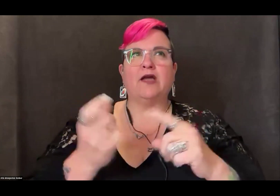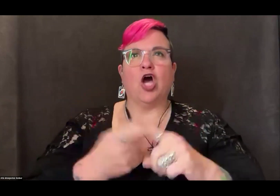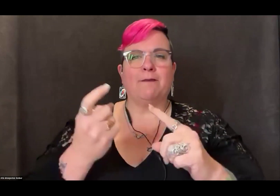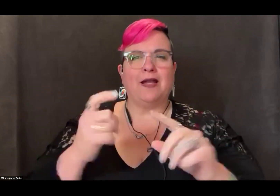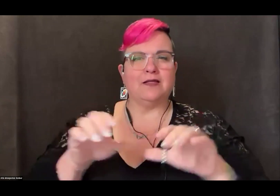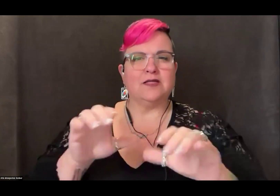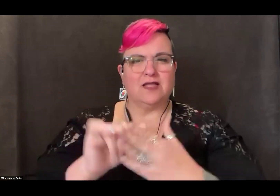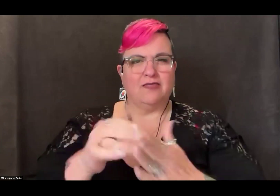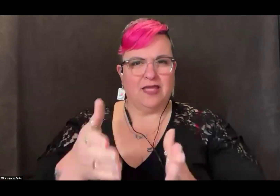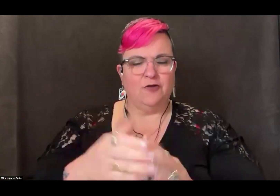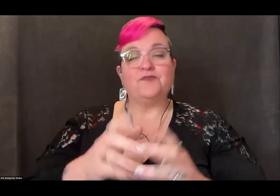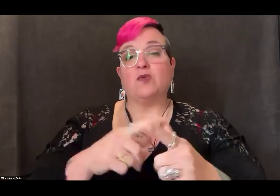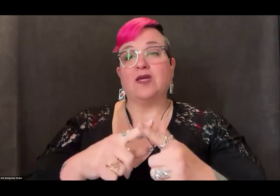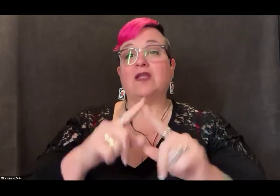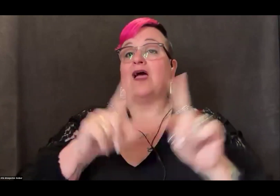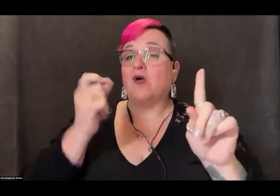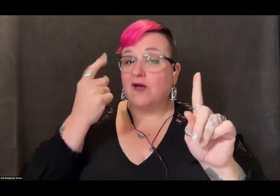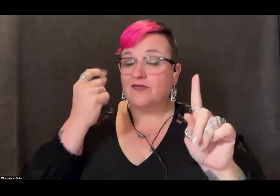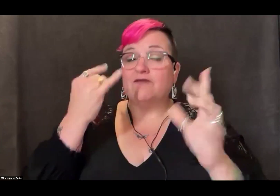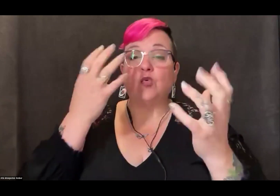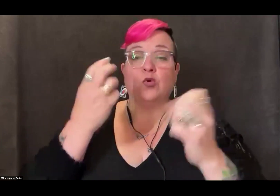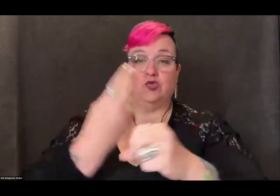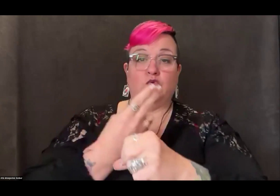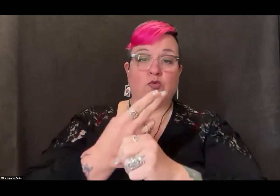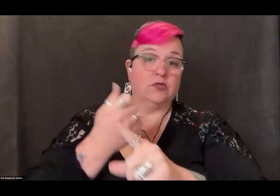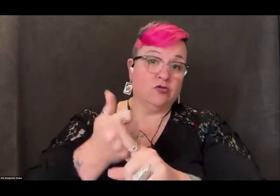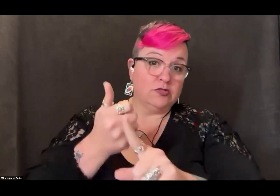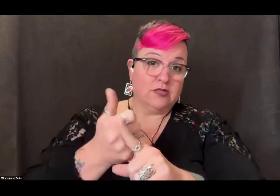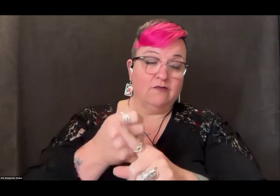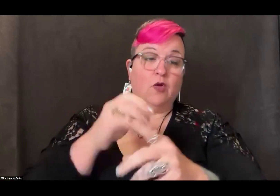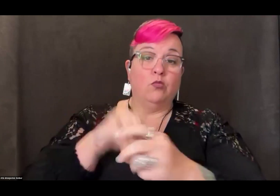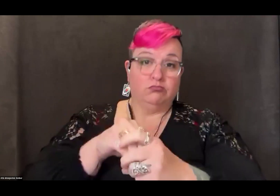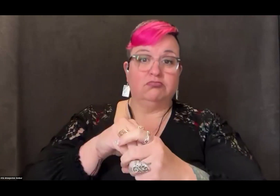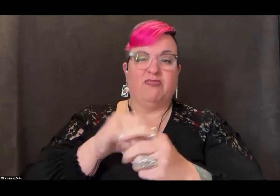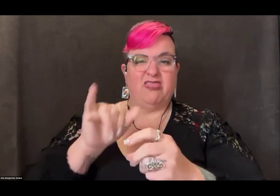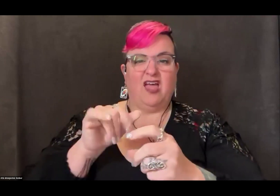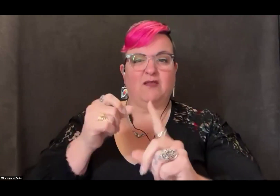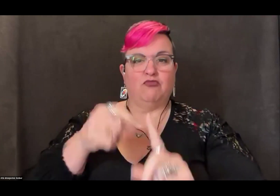there. However, if you wanted to utilize it yourself in prompting,